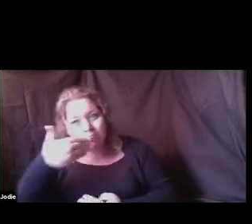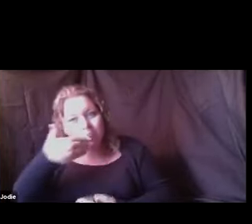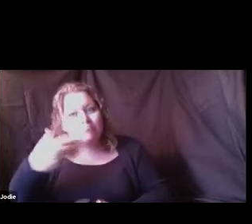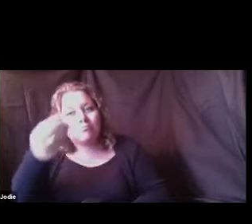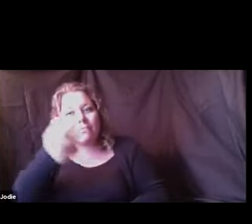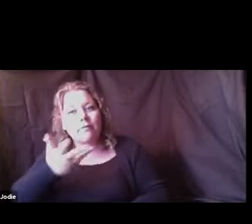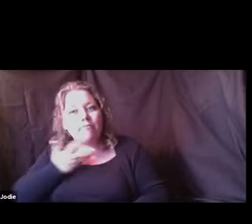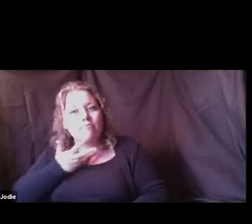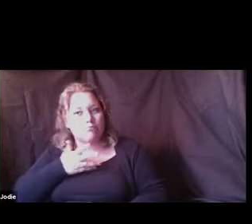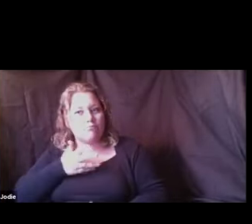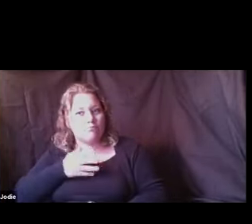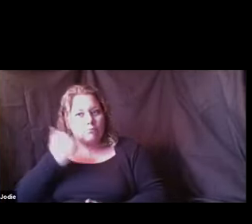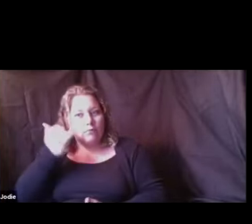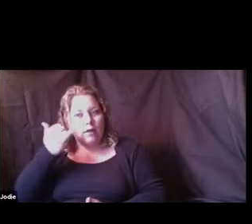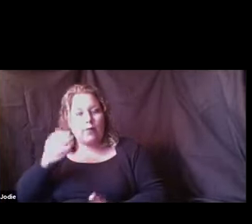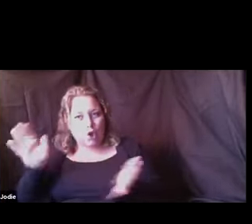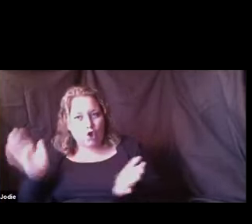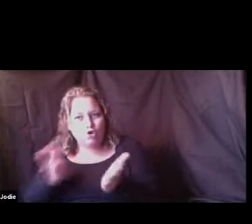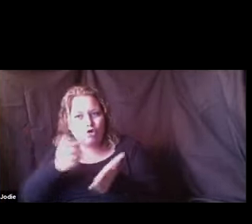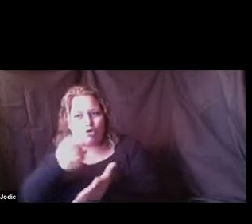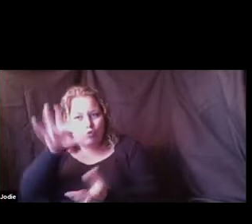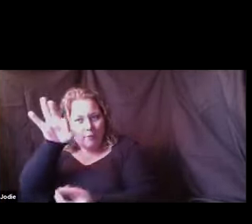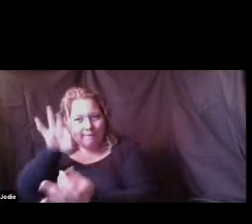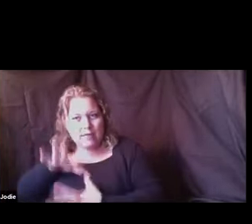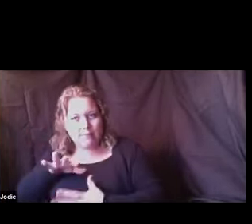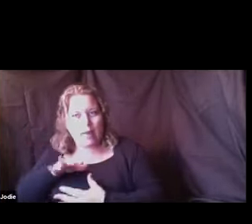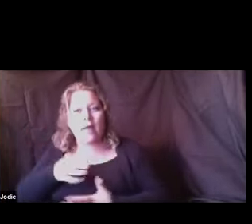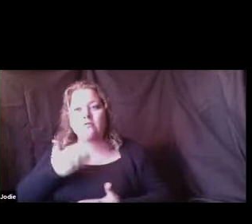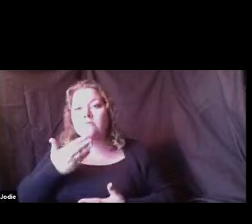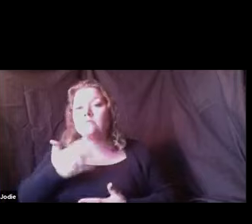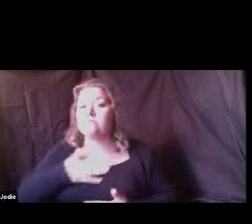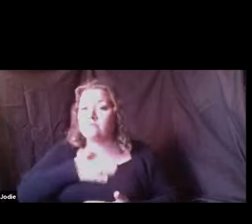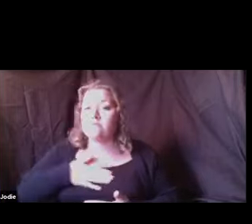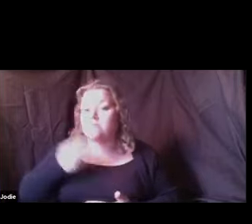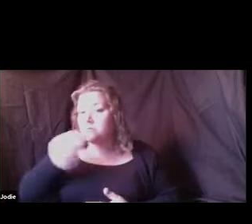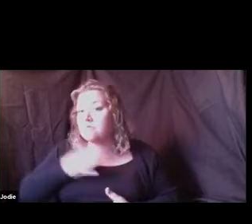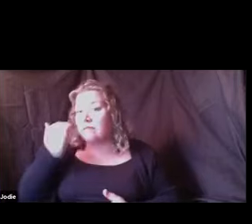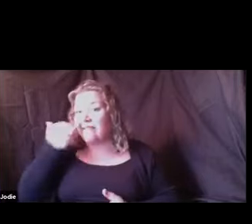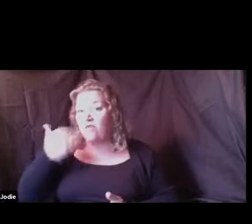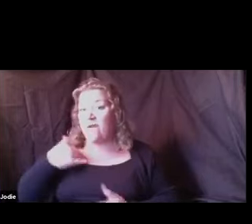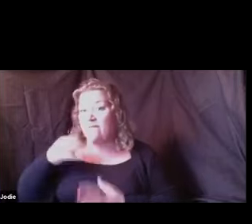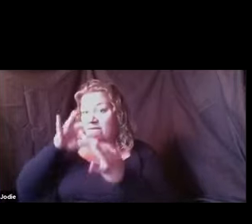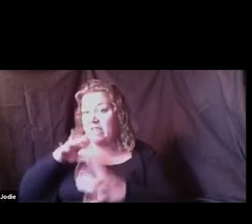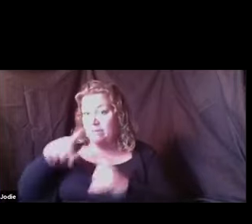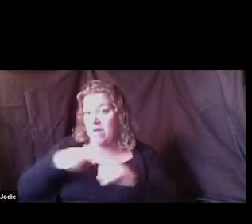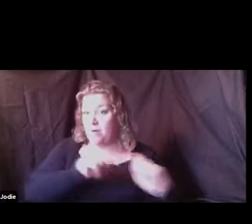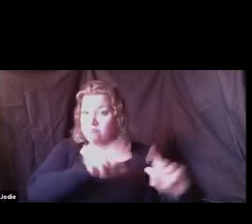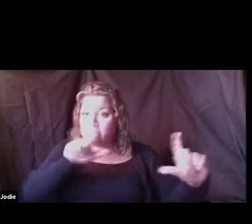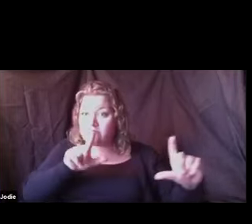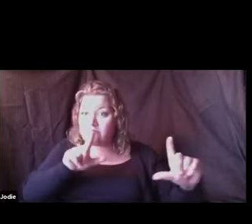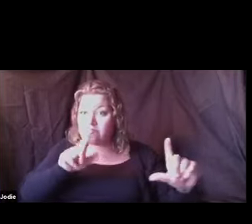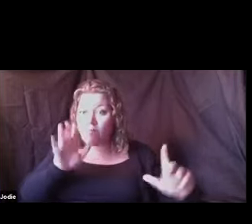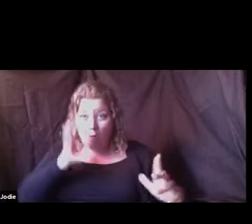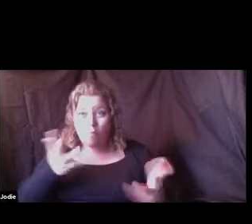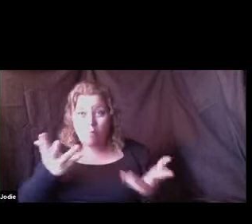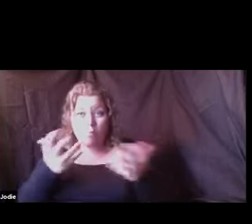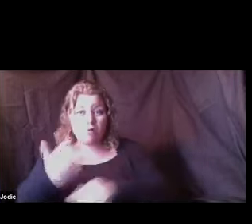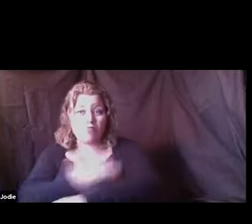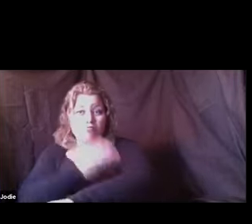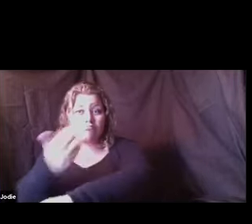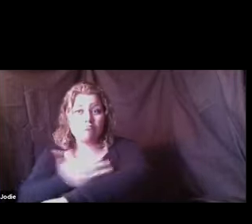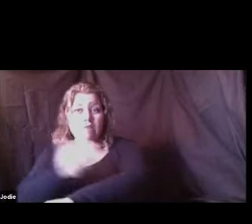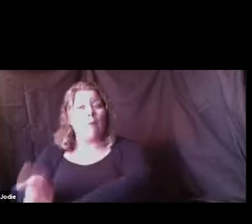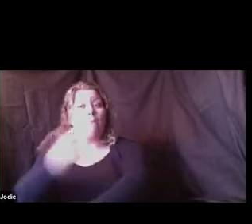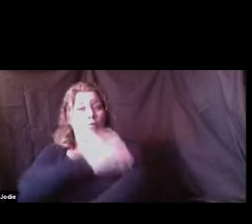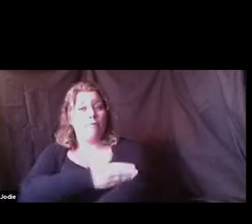to easily pull in your feedback if you have any, so that we can make it better. And that's, I think we